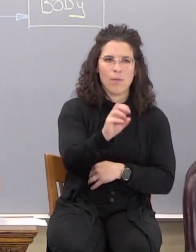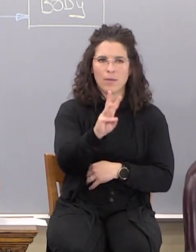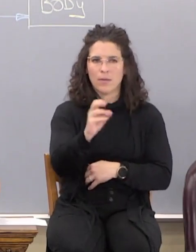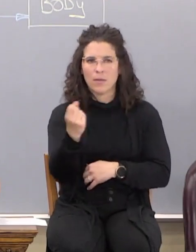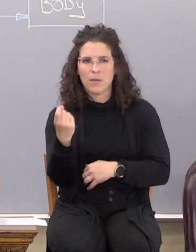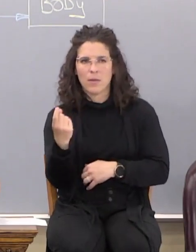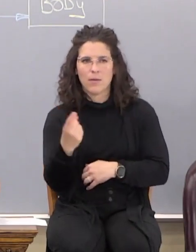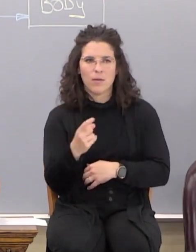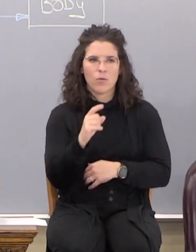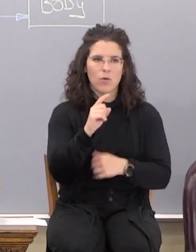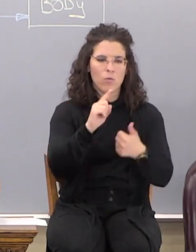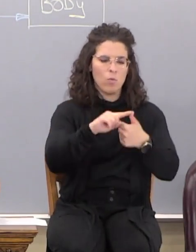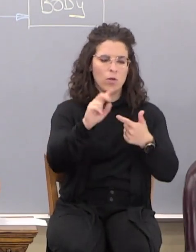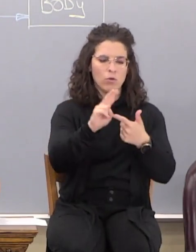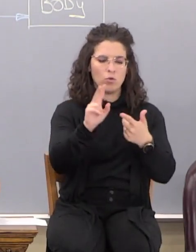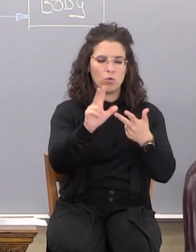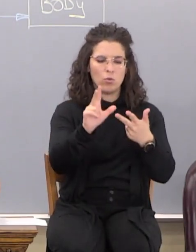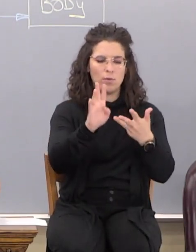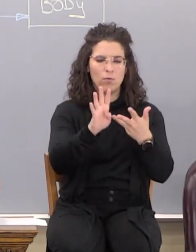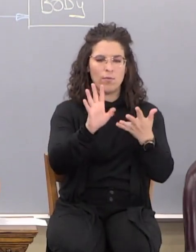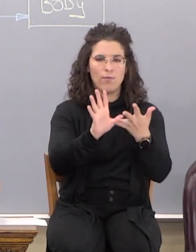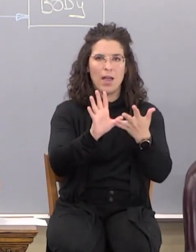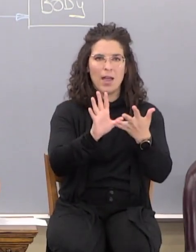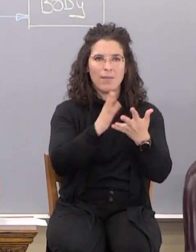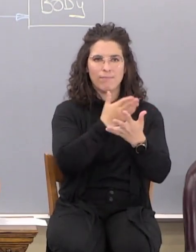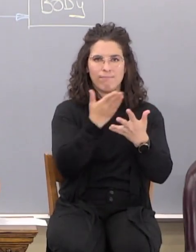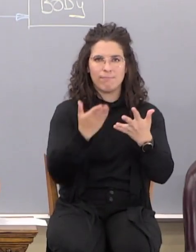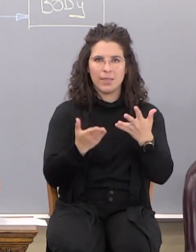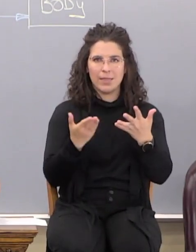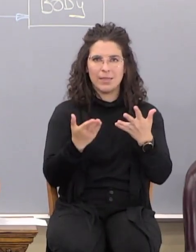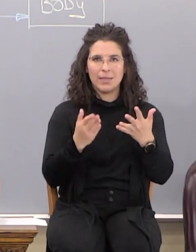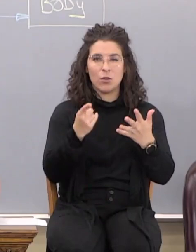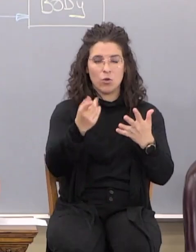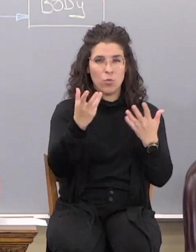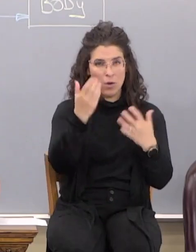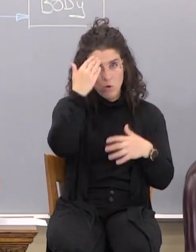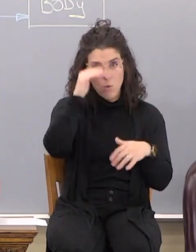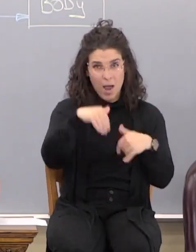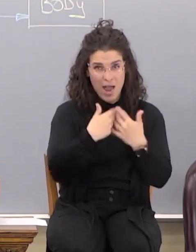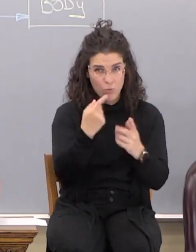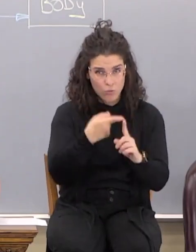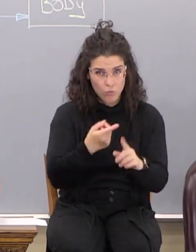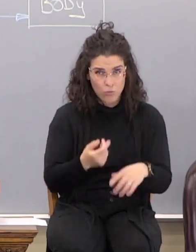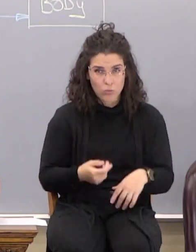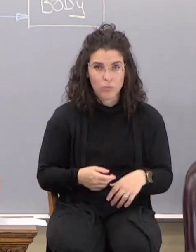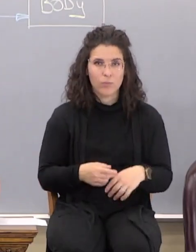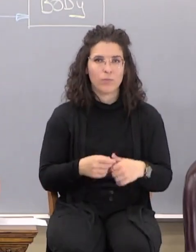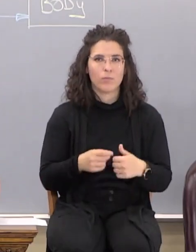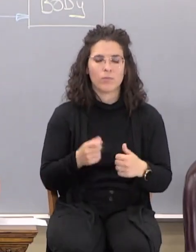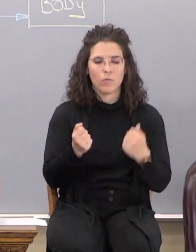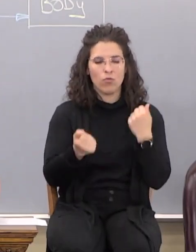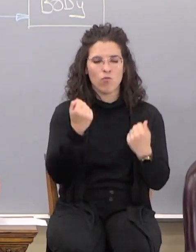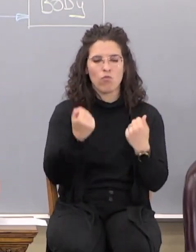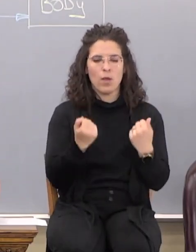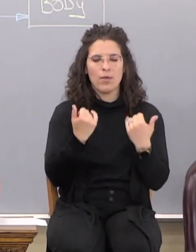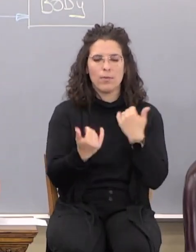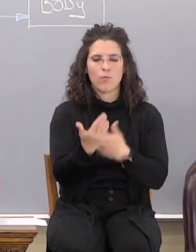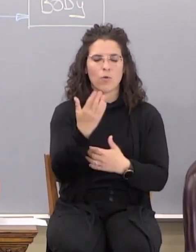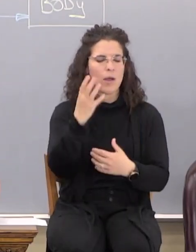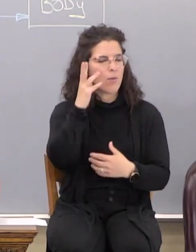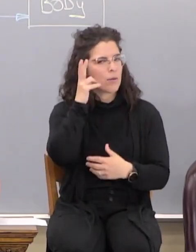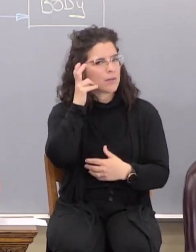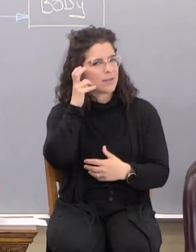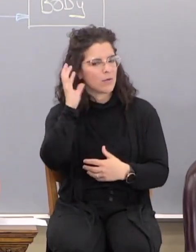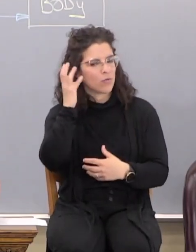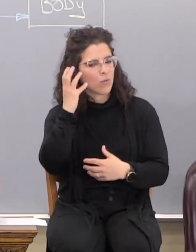are five things here. If you want to know how to, riding in this morning, I was listening to the radio, and